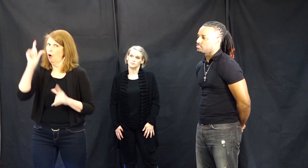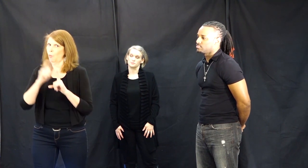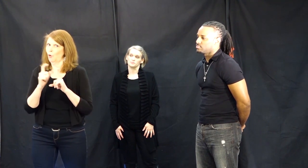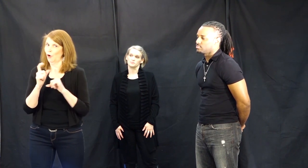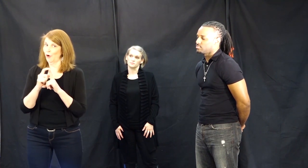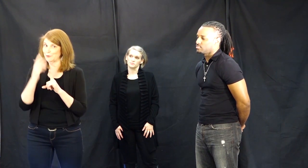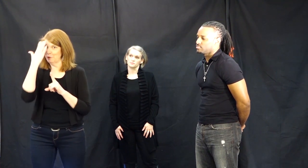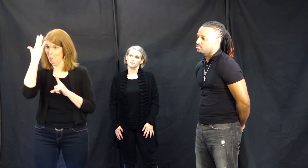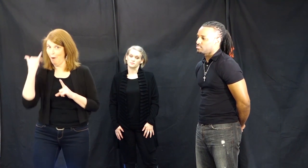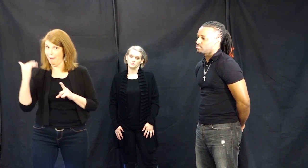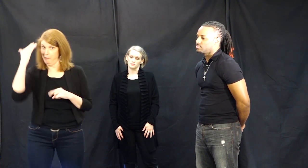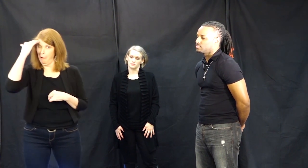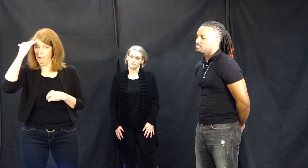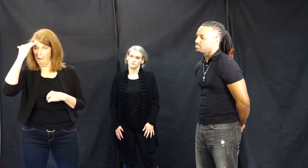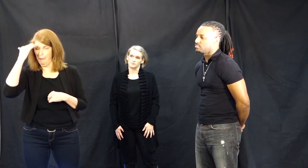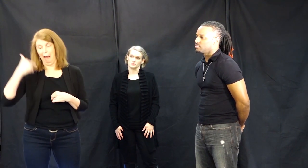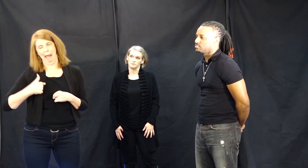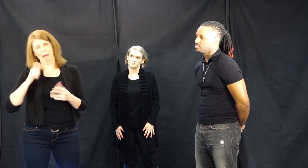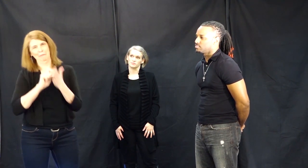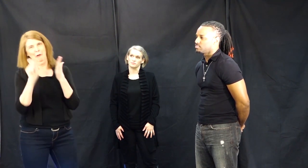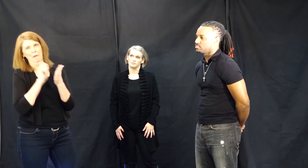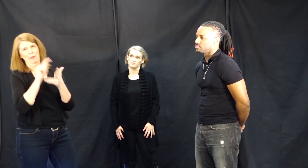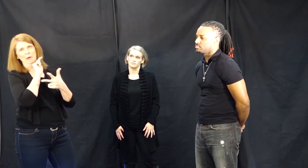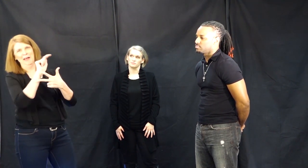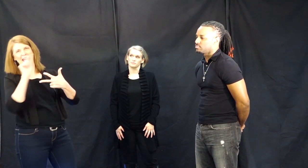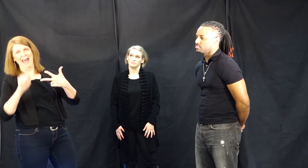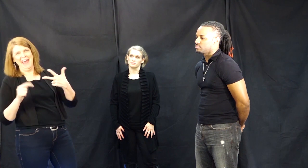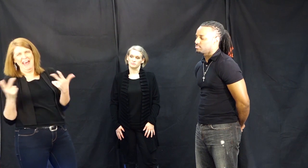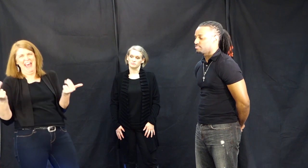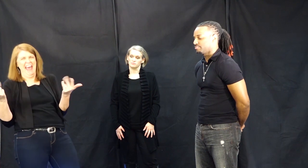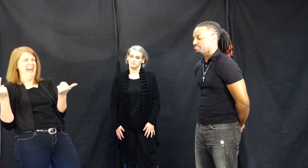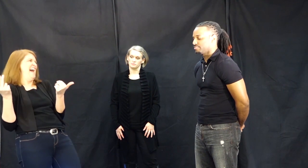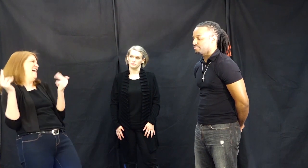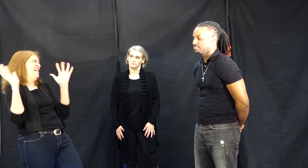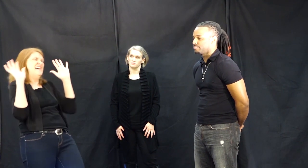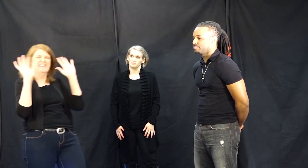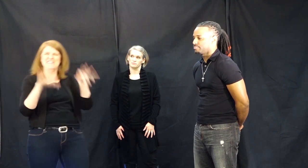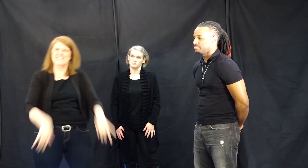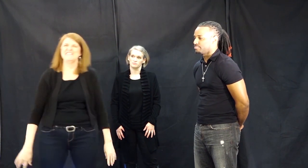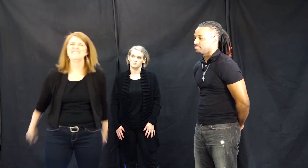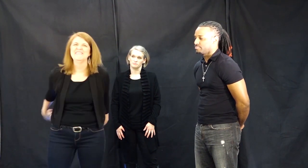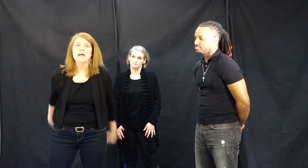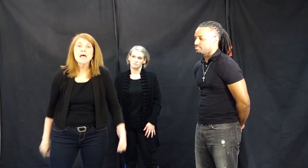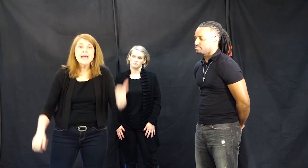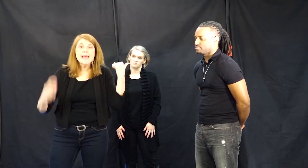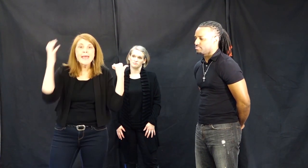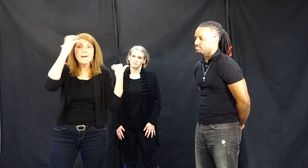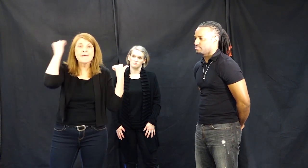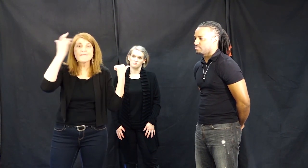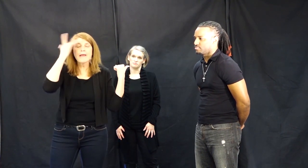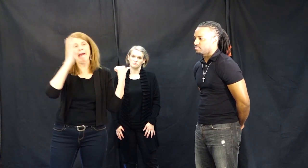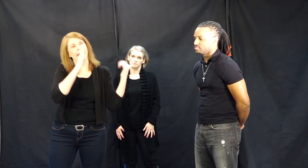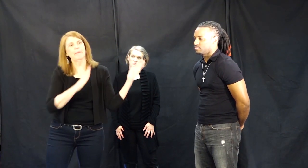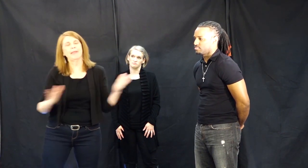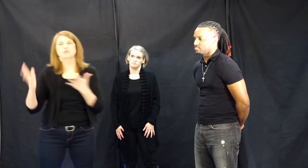them. Don't act surprised, you guys, cause I wrote them. Ow, but Hamilton forgets. His plan would have the government assume